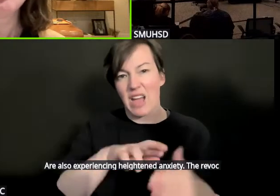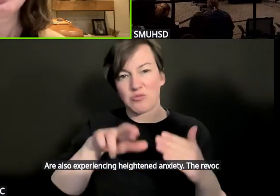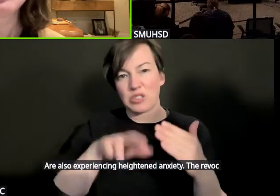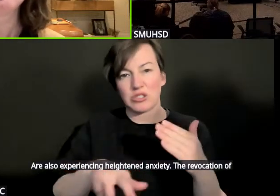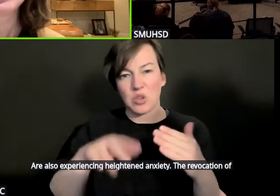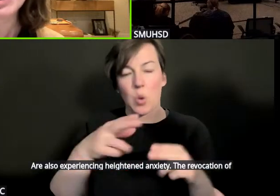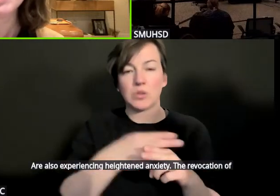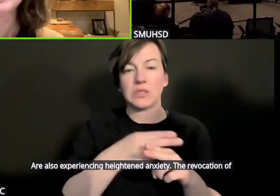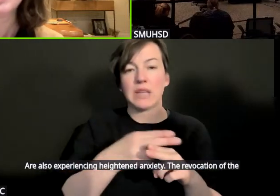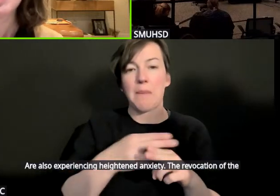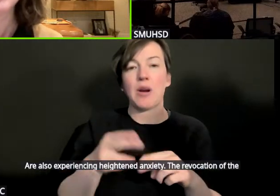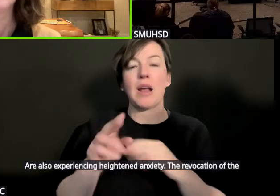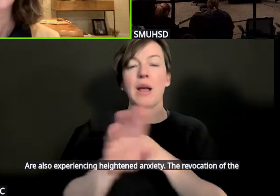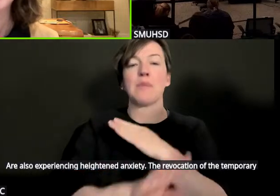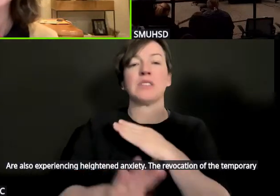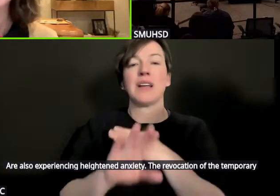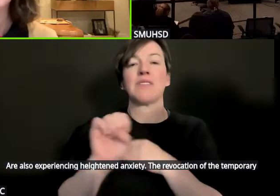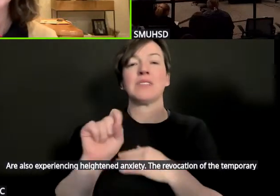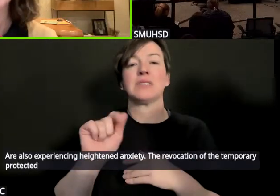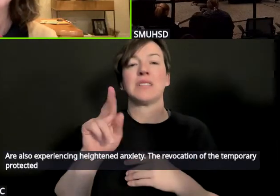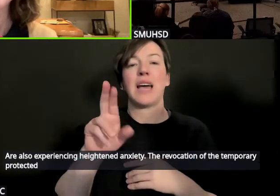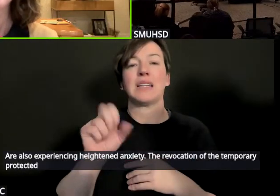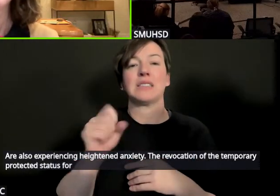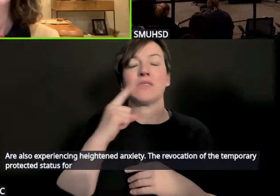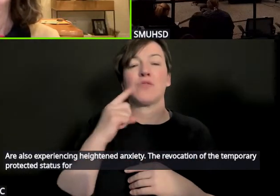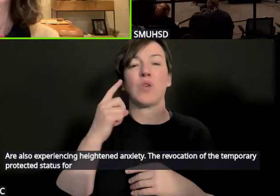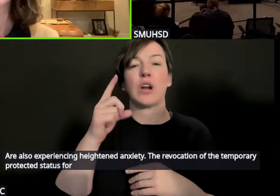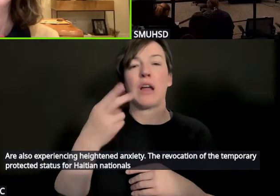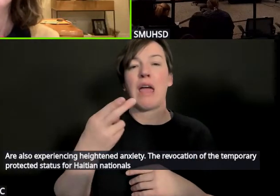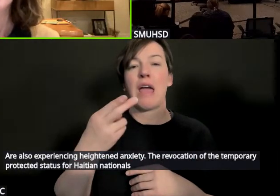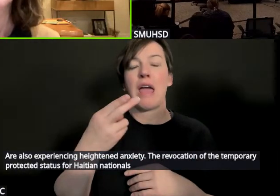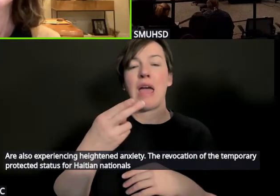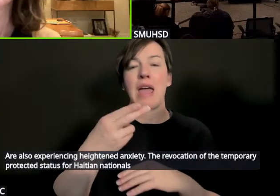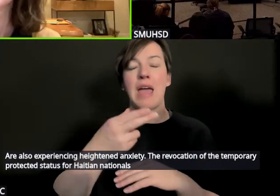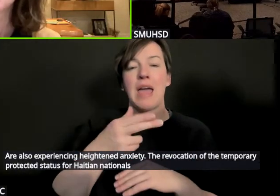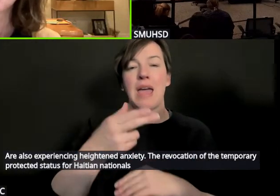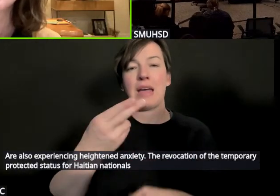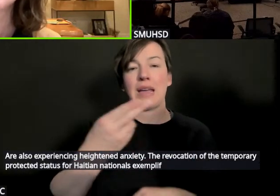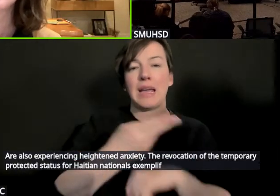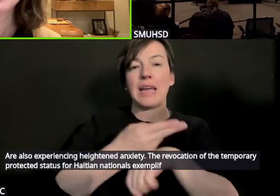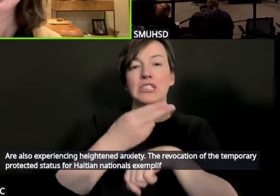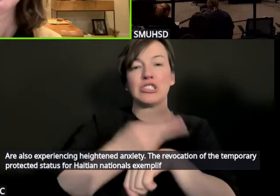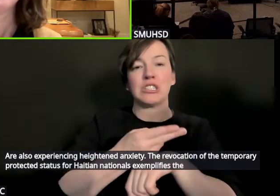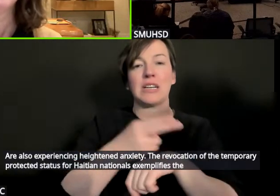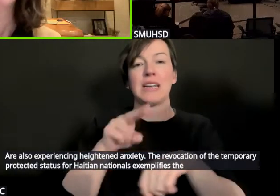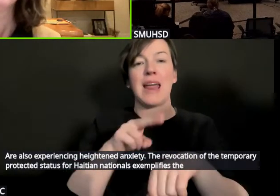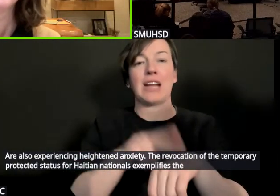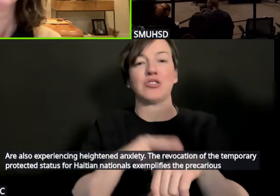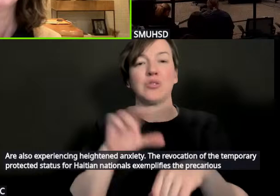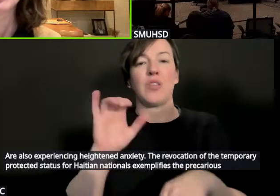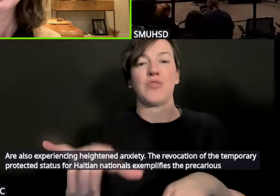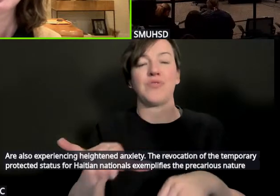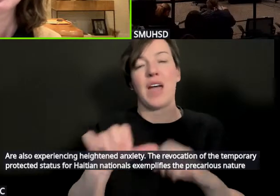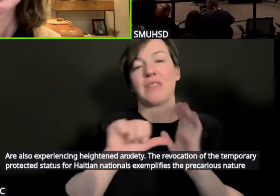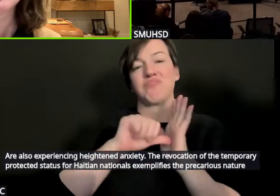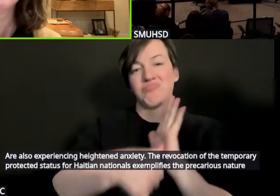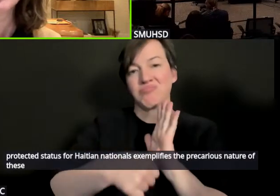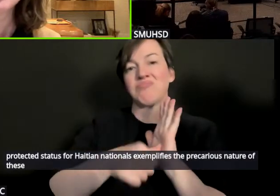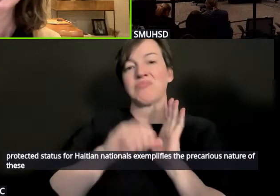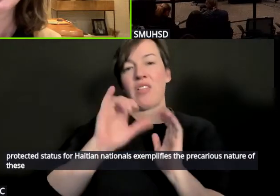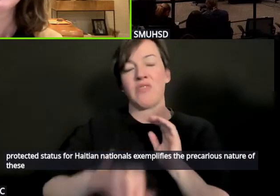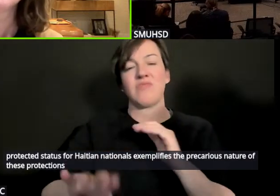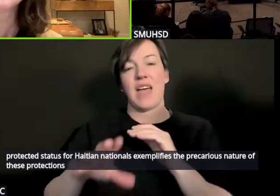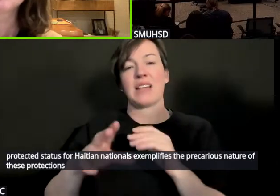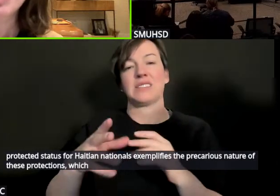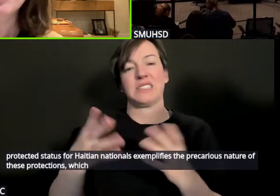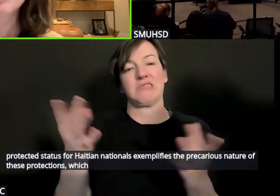temporary protected status for Haitian nationals exemplifies the precarious nature of these protections,